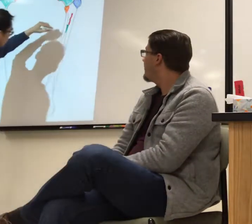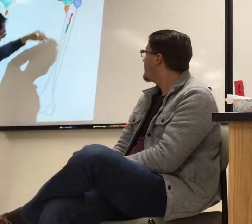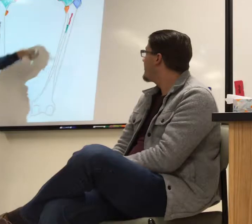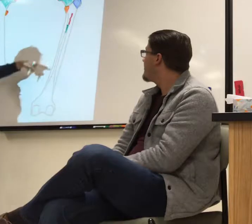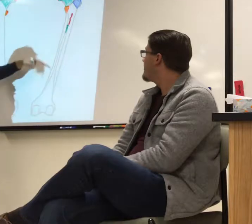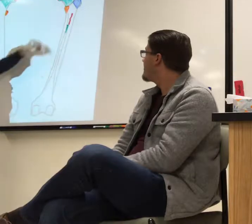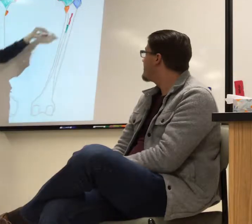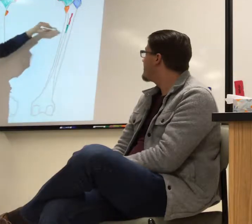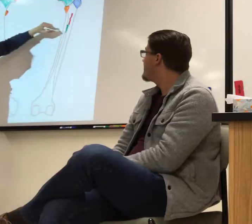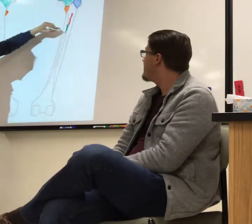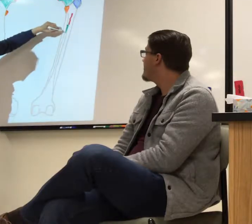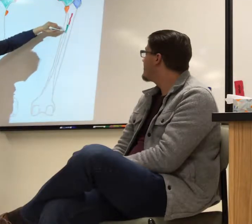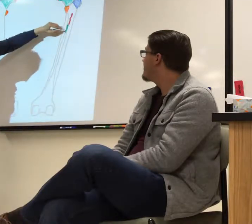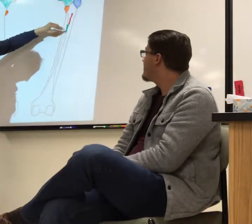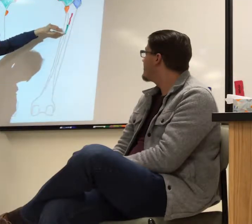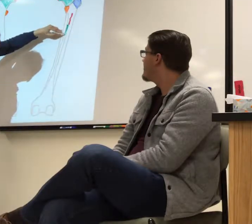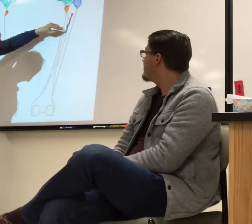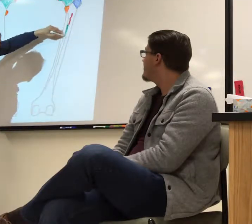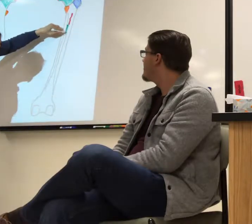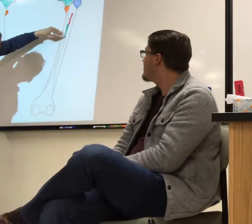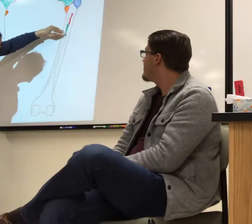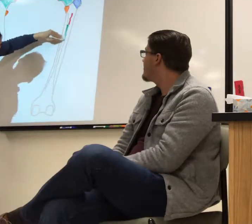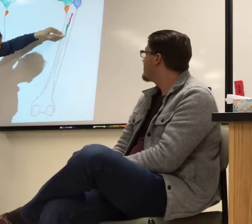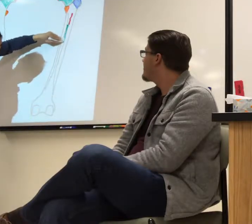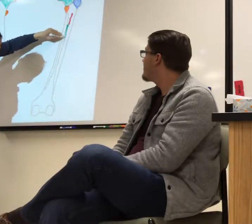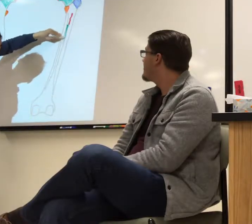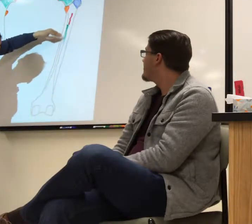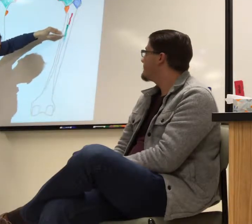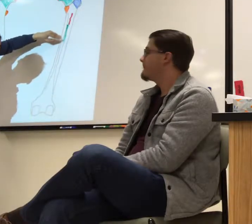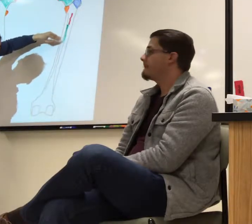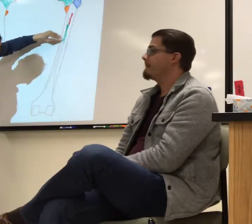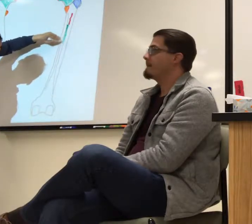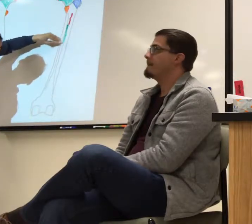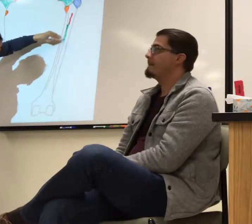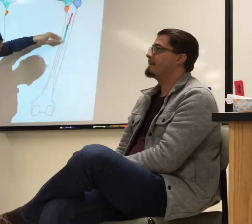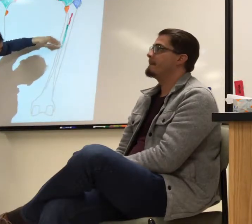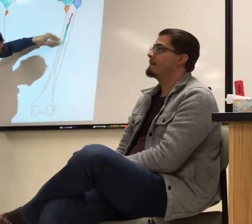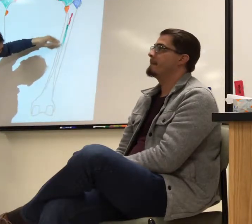Let's see. It's all the way.